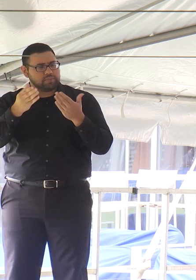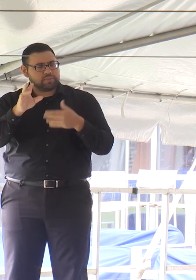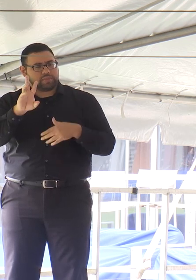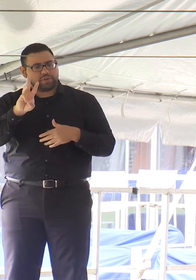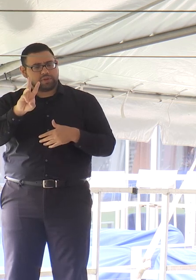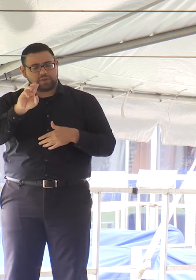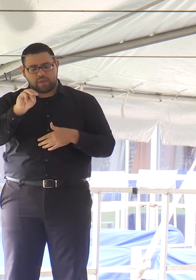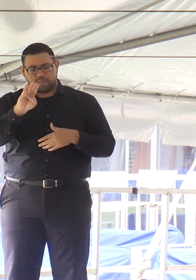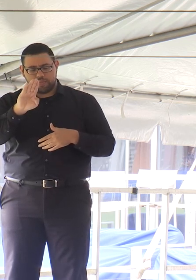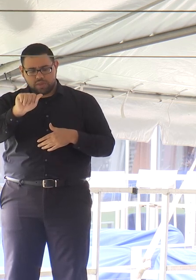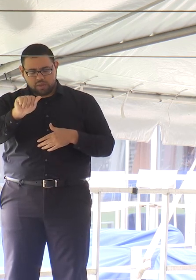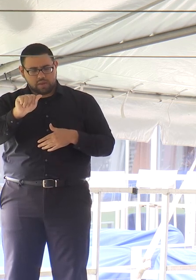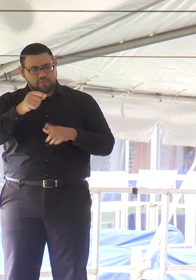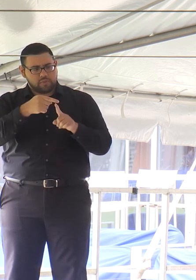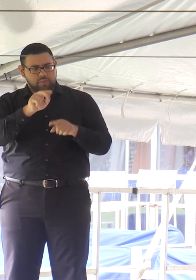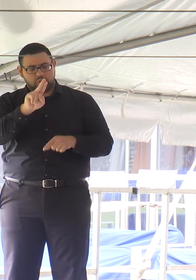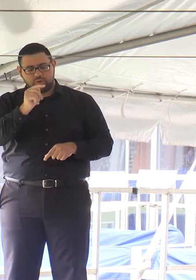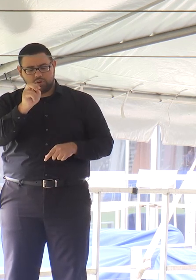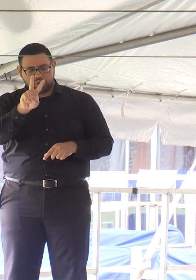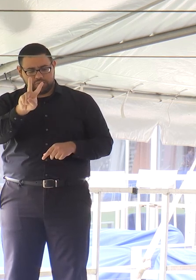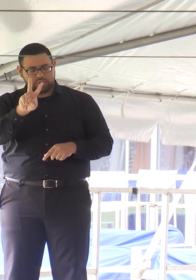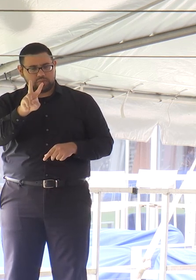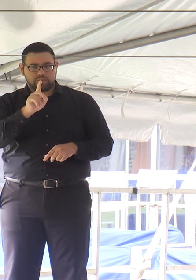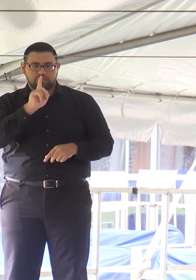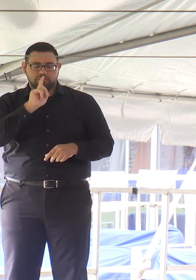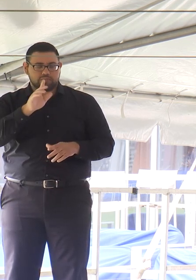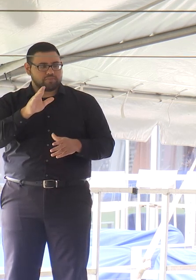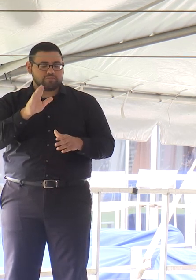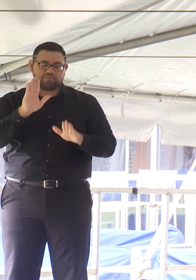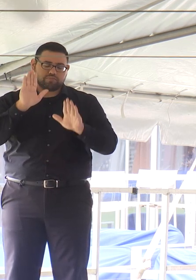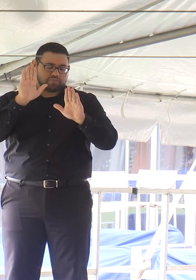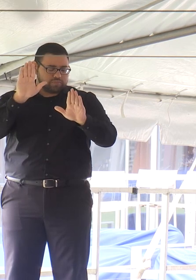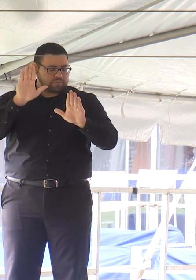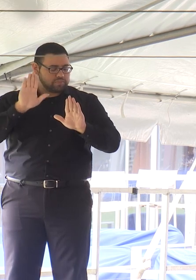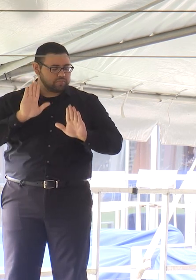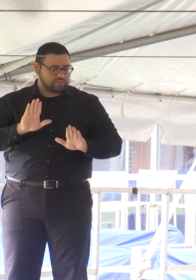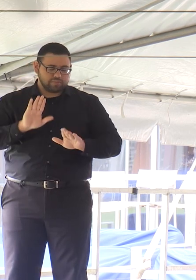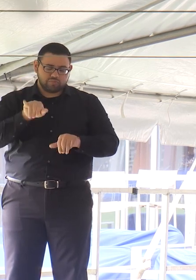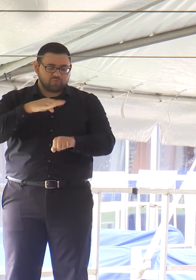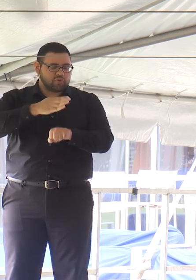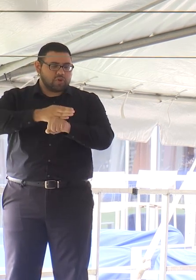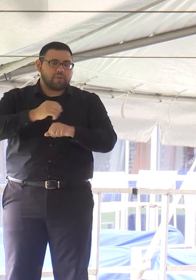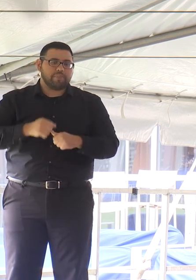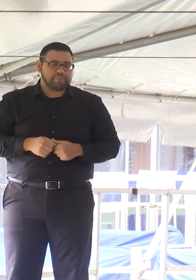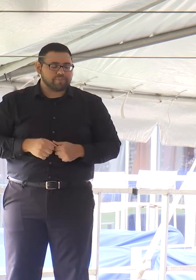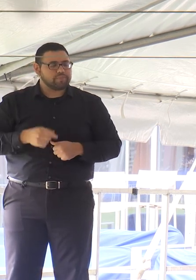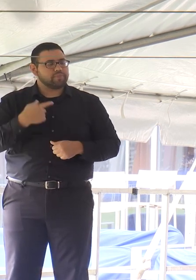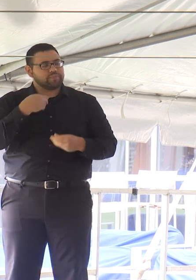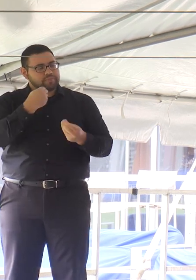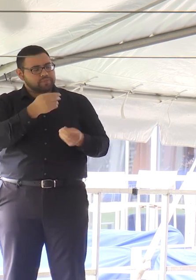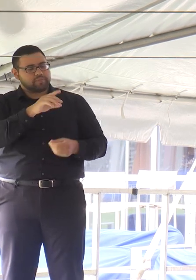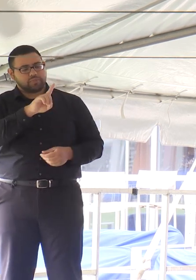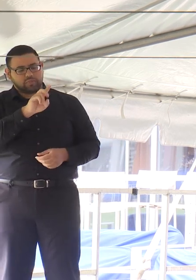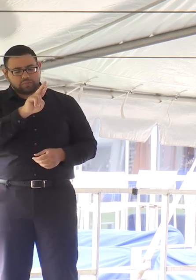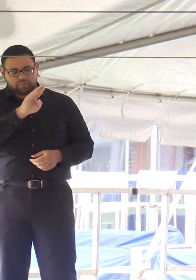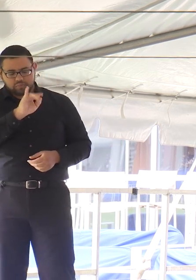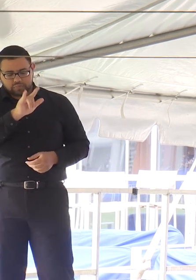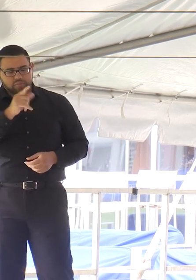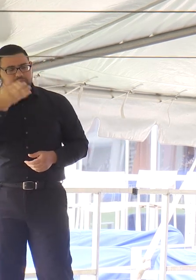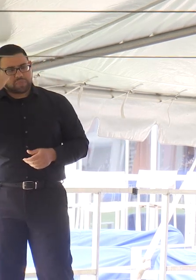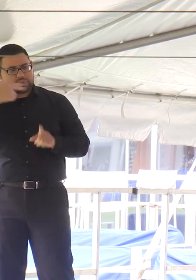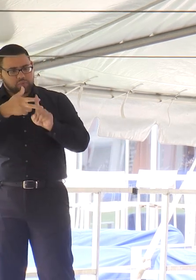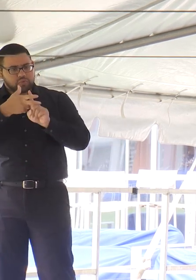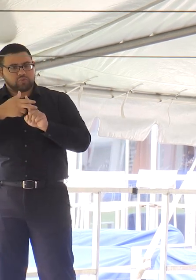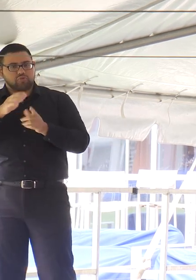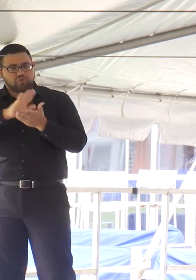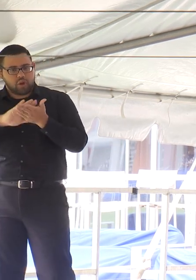six MBAs from UTRGV. And just, they do a phenomenal job. And I was telling Dr. Bailey, I used to recruit on